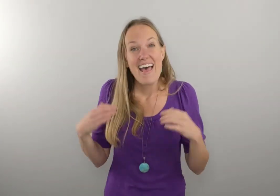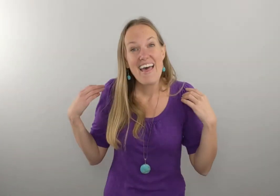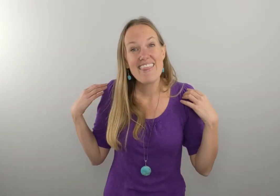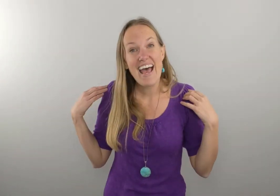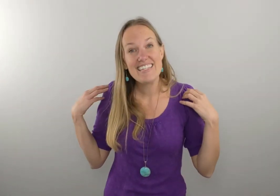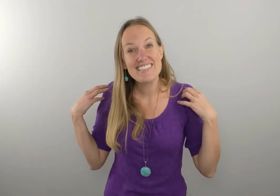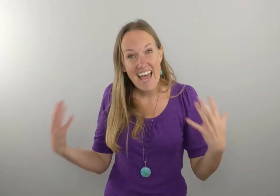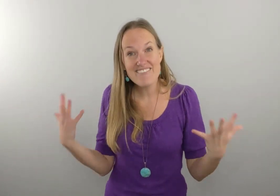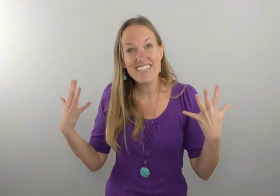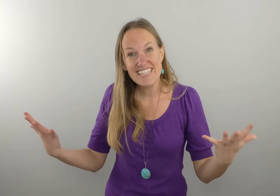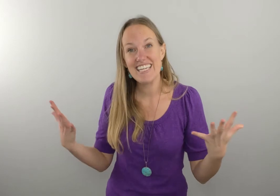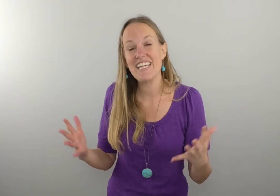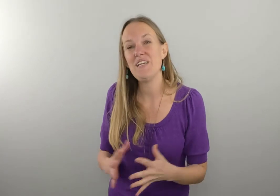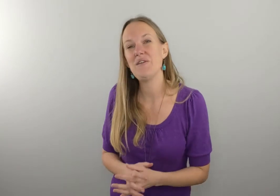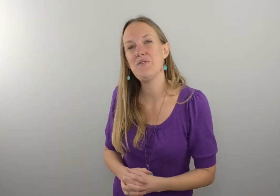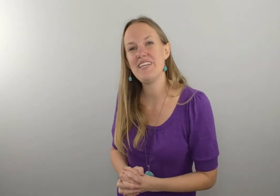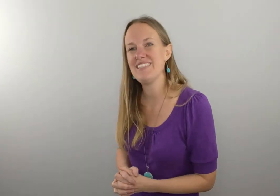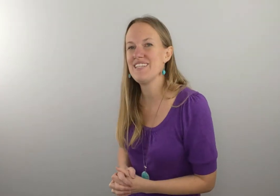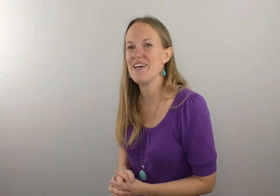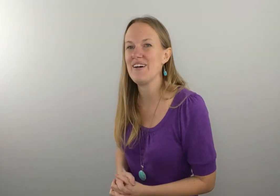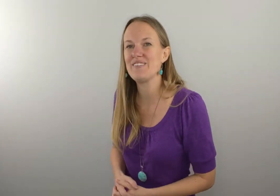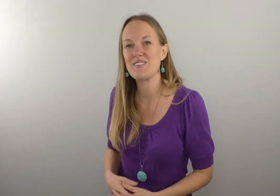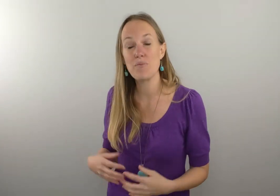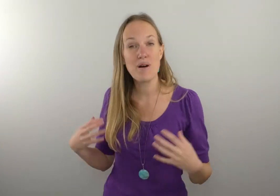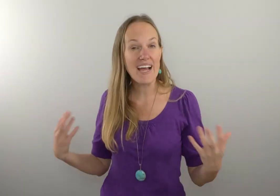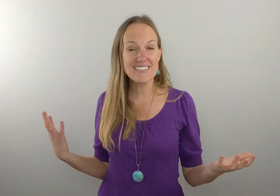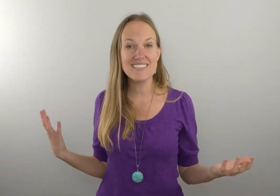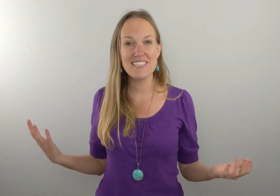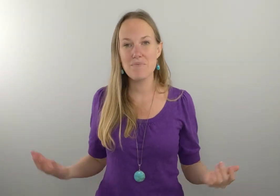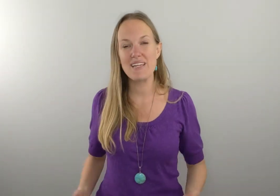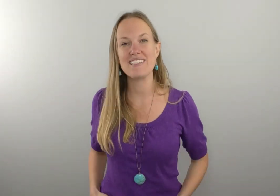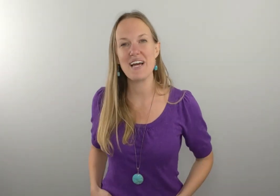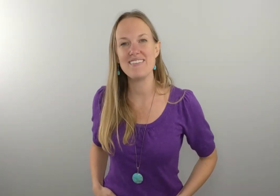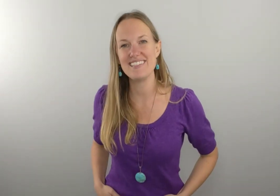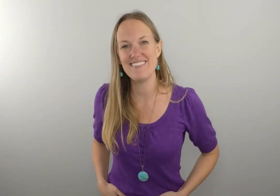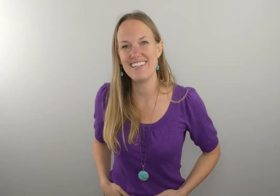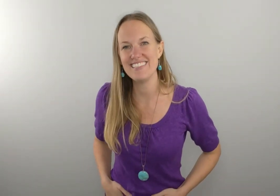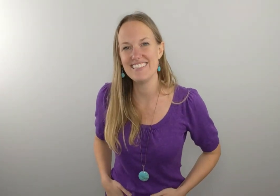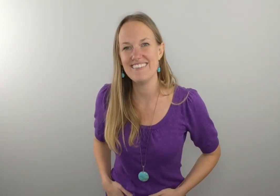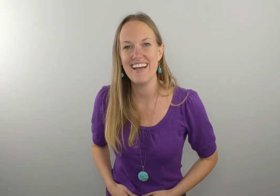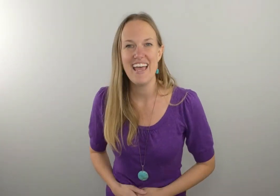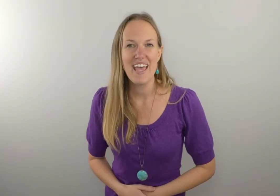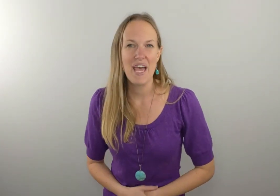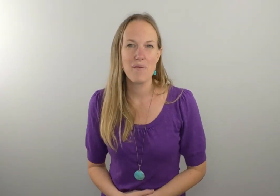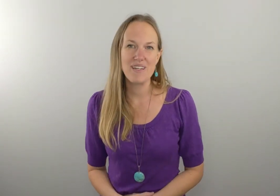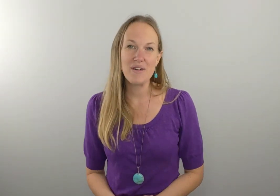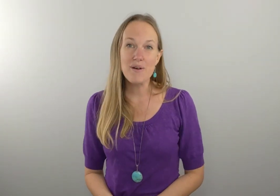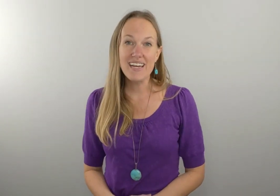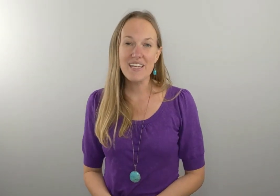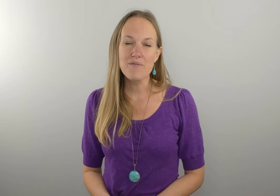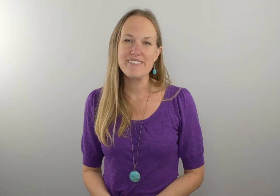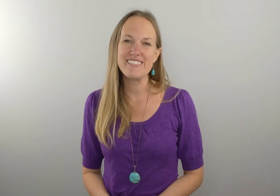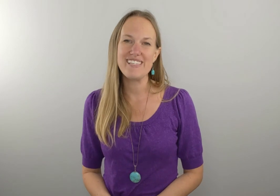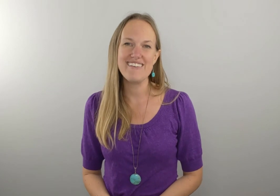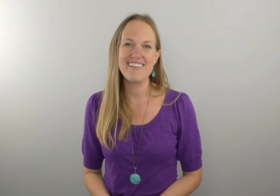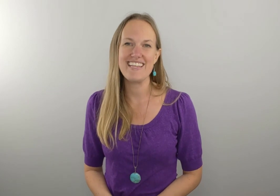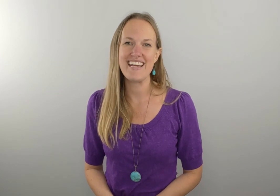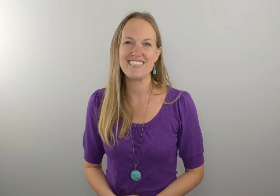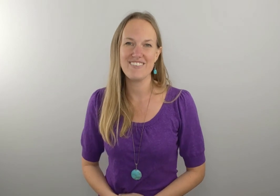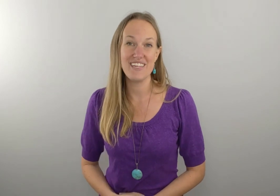And that is everything you need to know. So practice as many times as you need to. And when you're ready, we'll see you in the next video